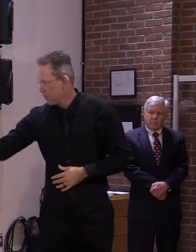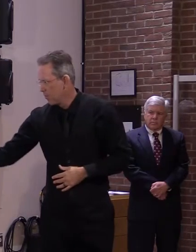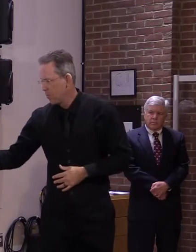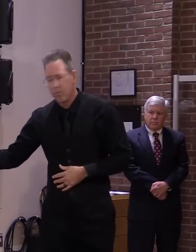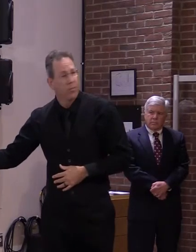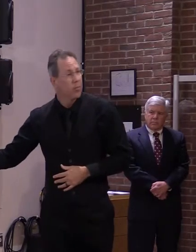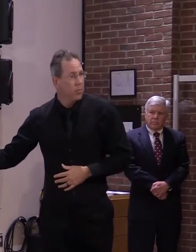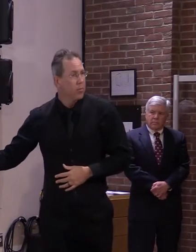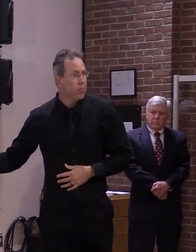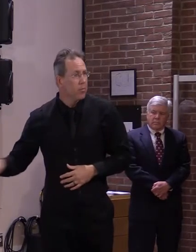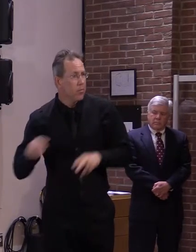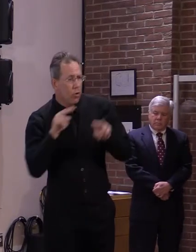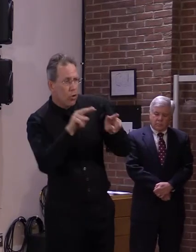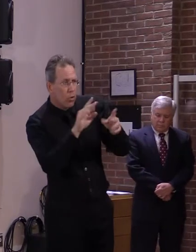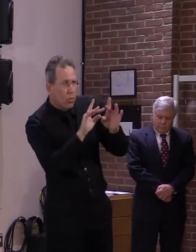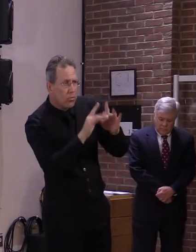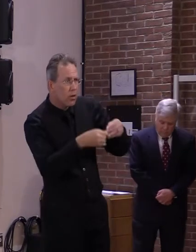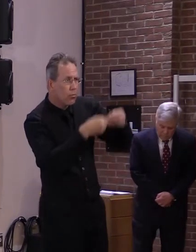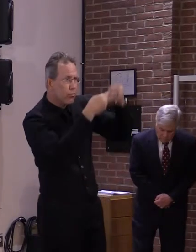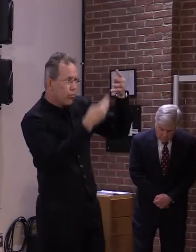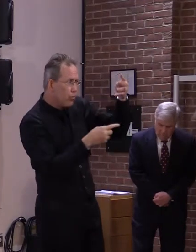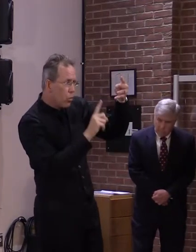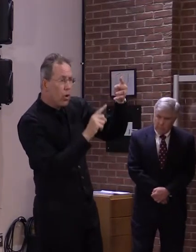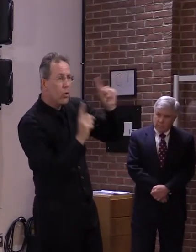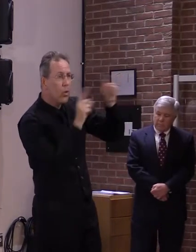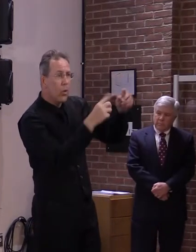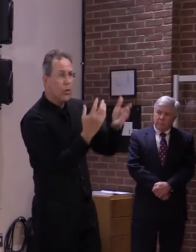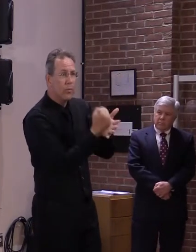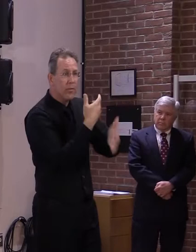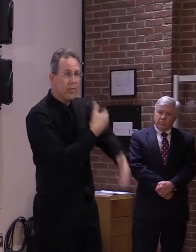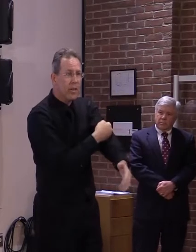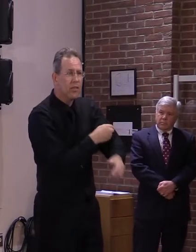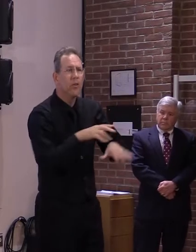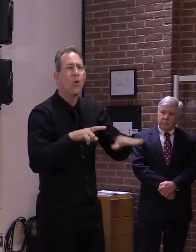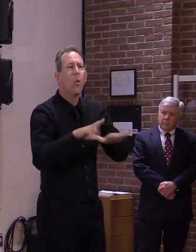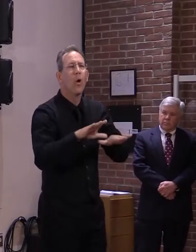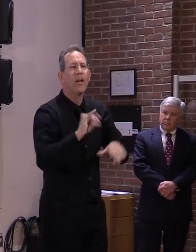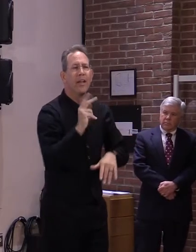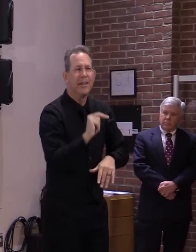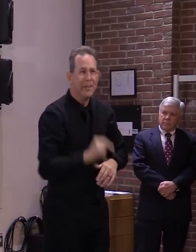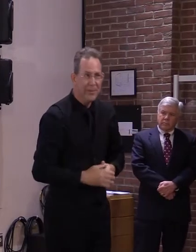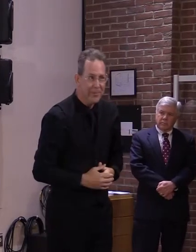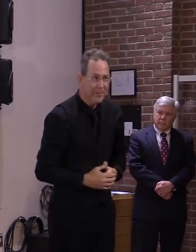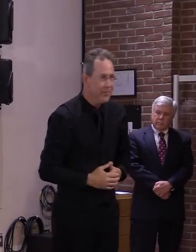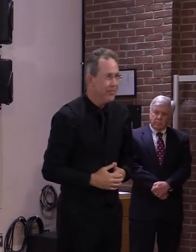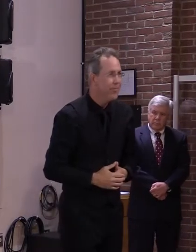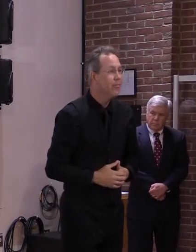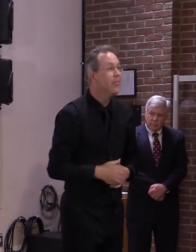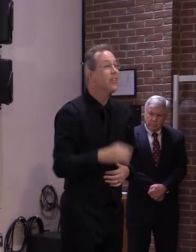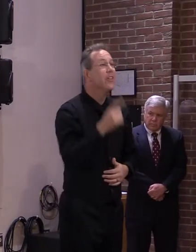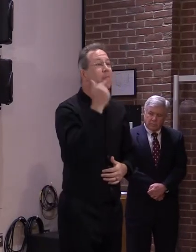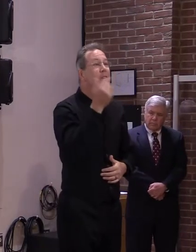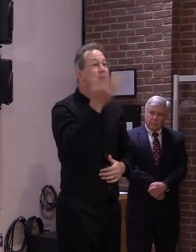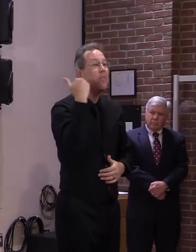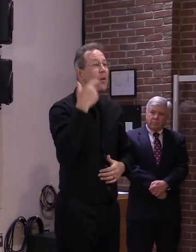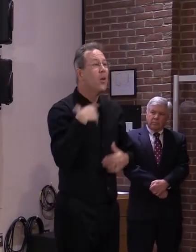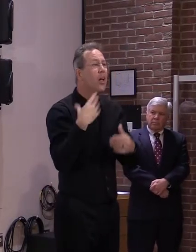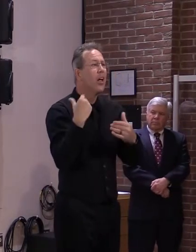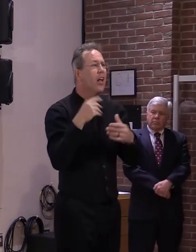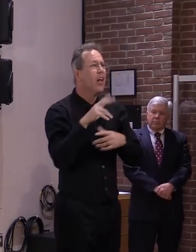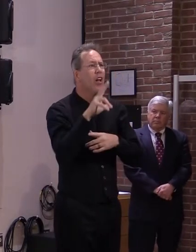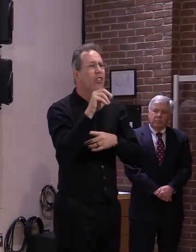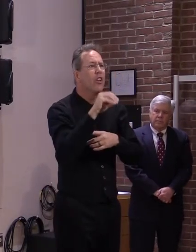And because we've gone from less than 30% to over 50% of the 18